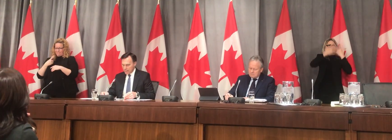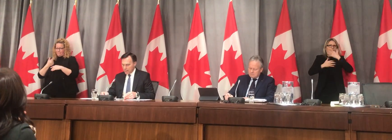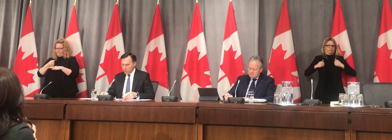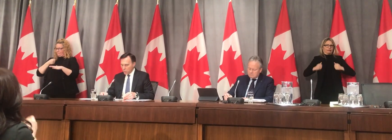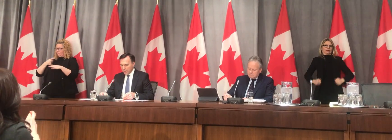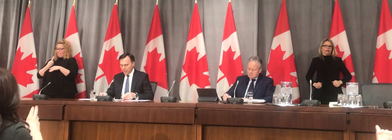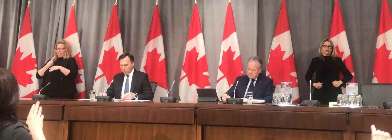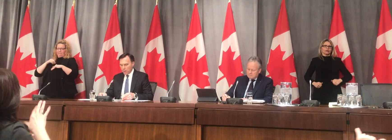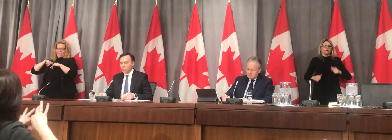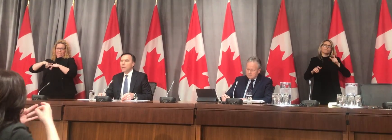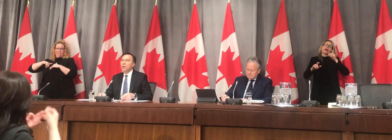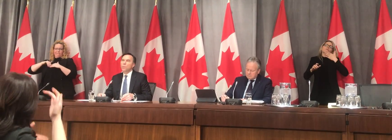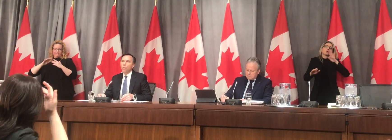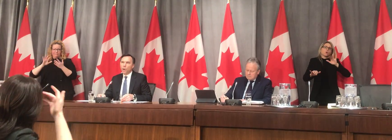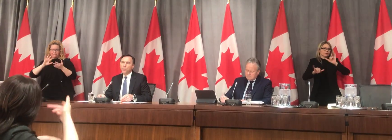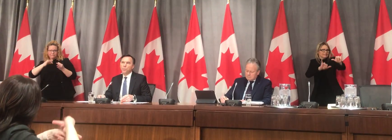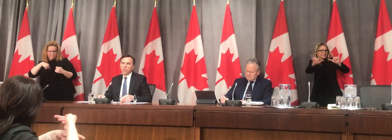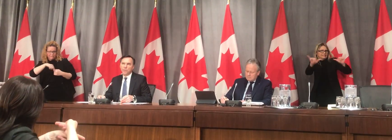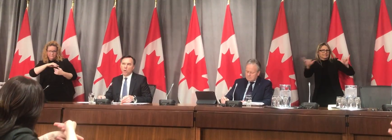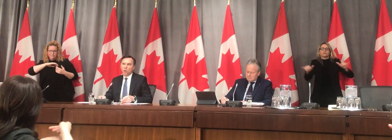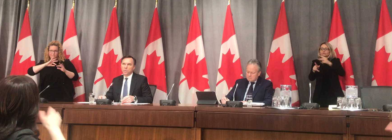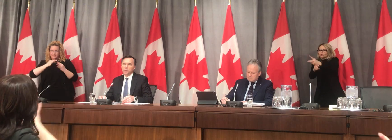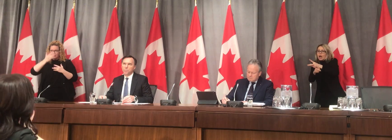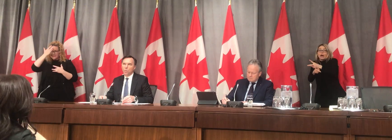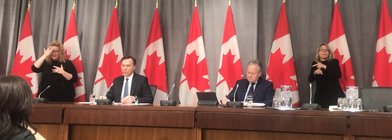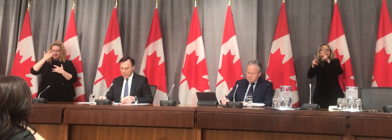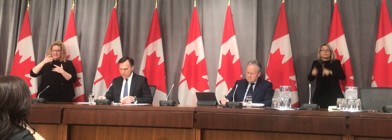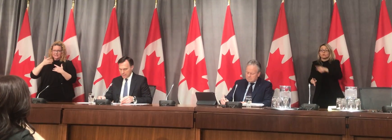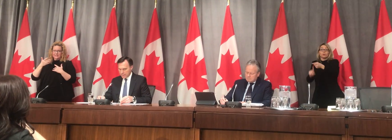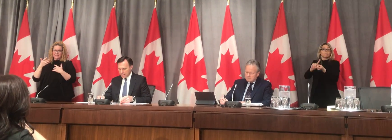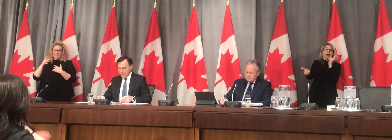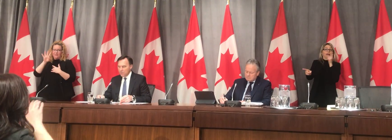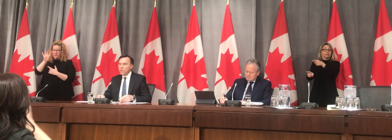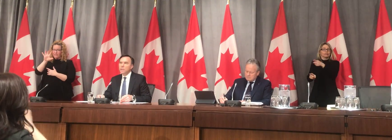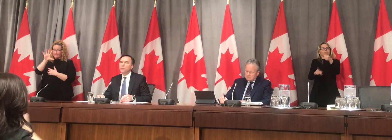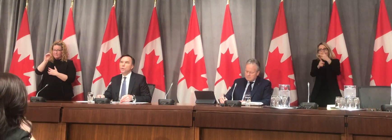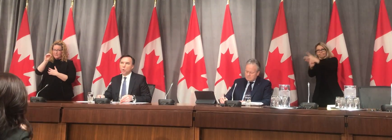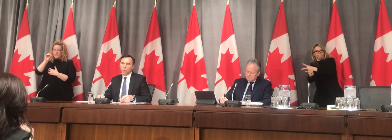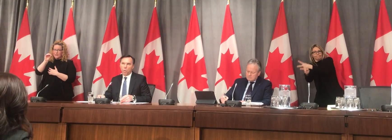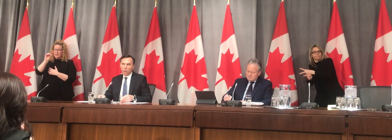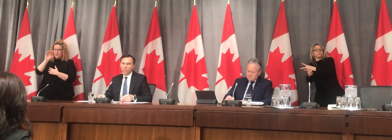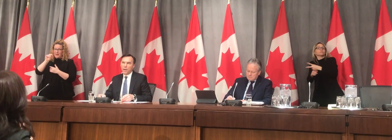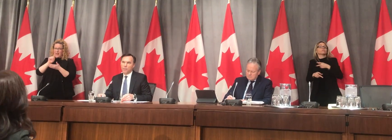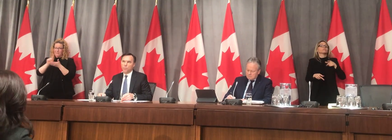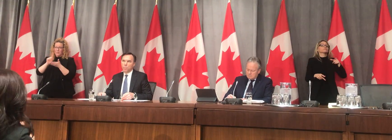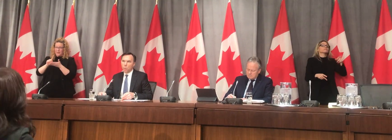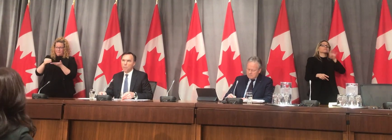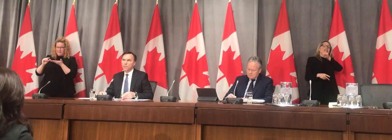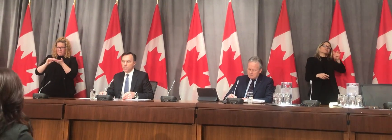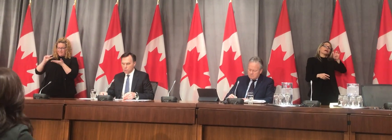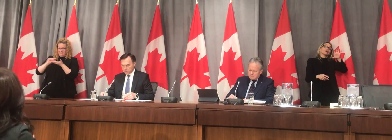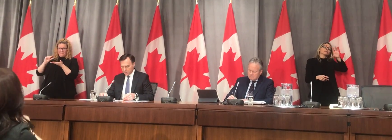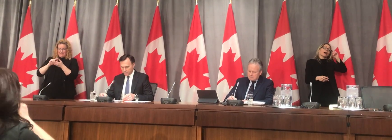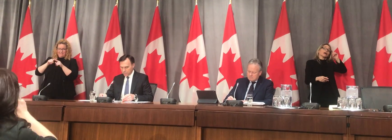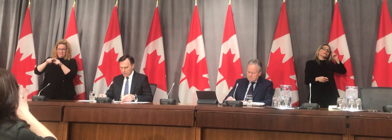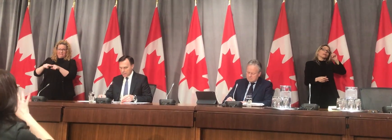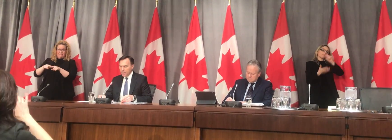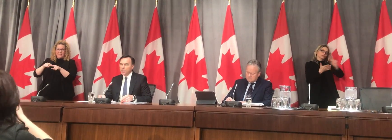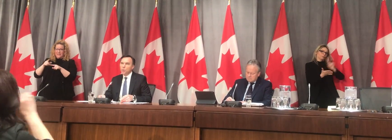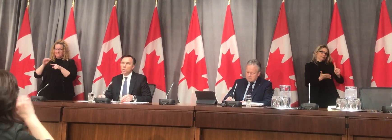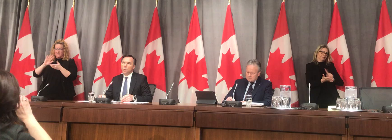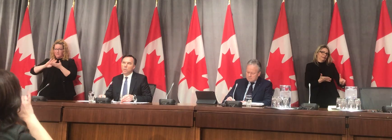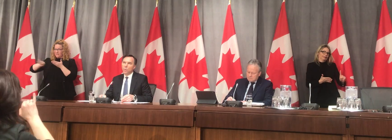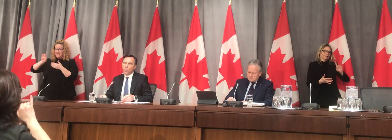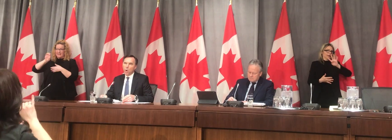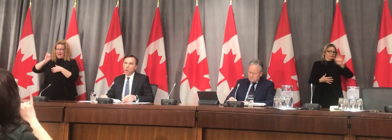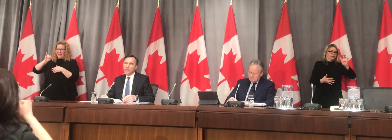sick, you can get around $450 per week, even if you don't qualify for employment insurance.